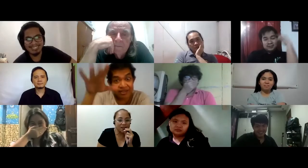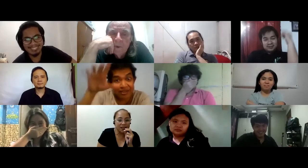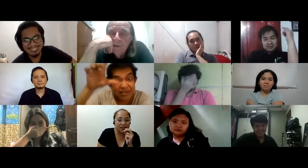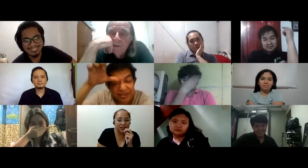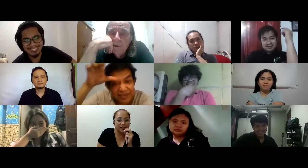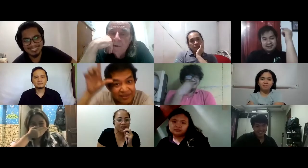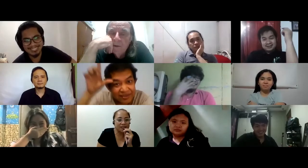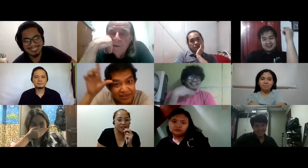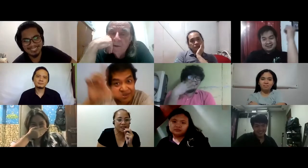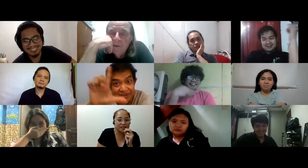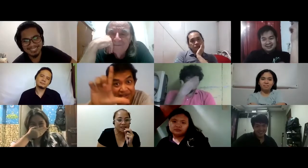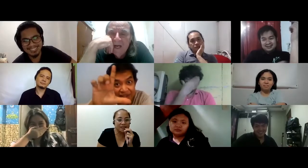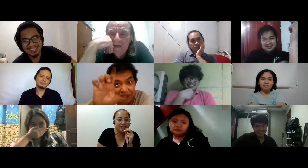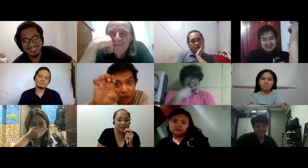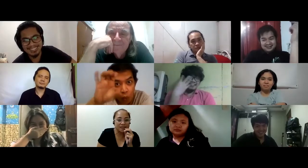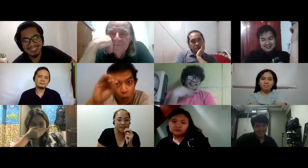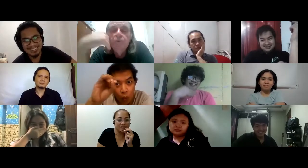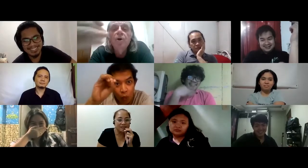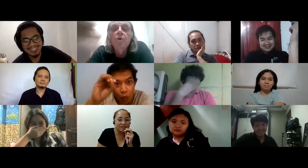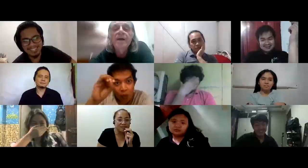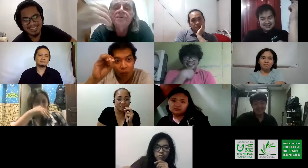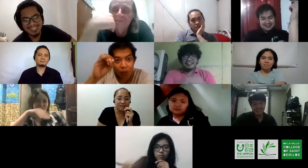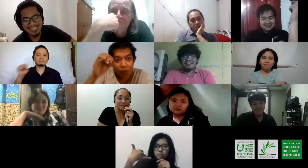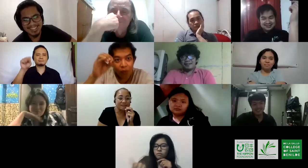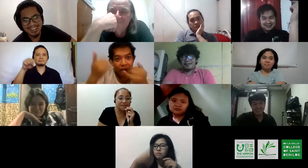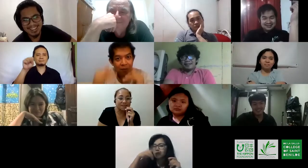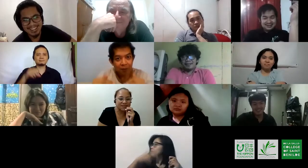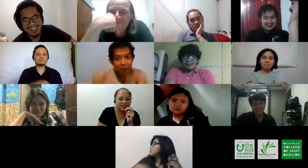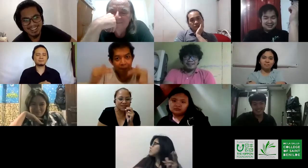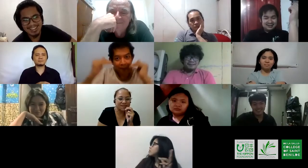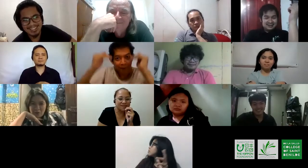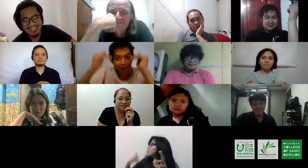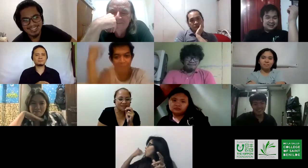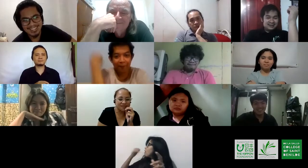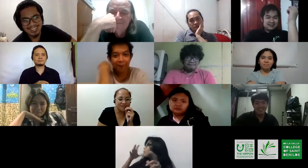We have Good. Leo. Yeah, you know best.